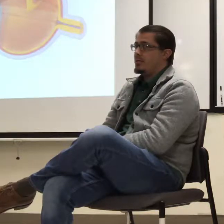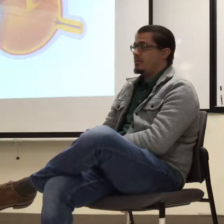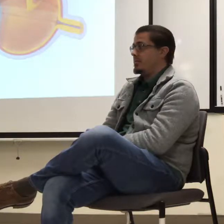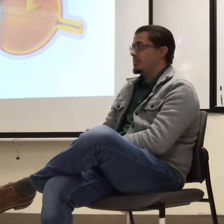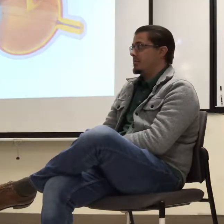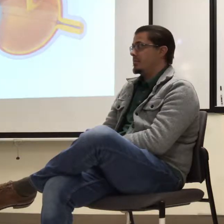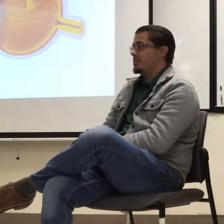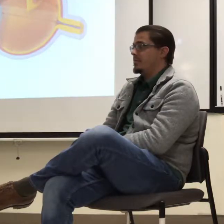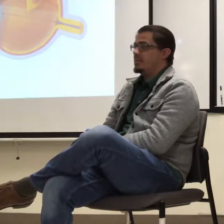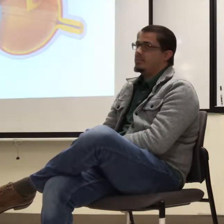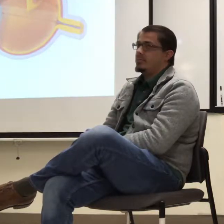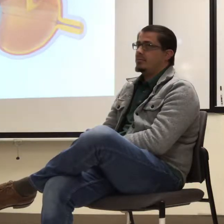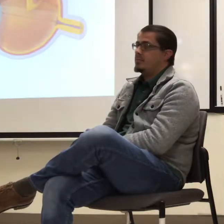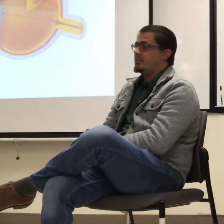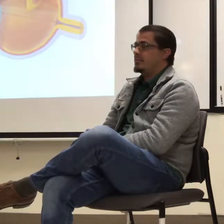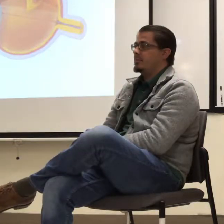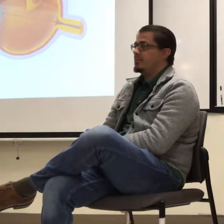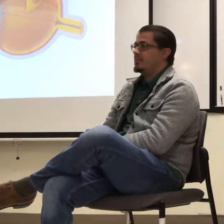Constrict.